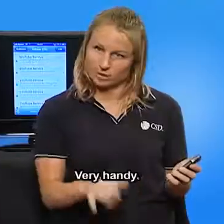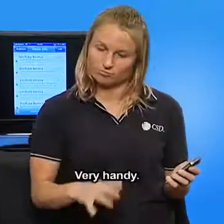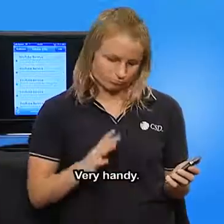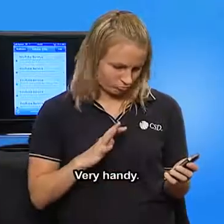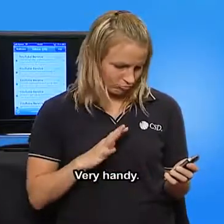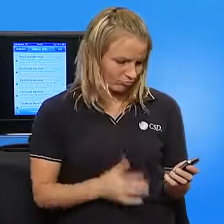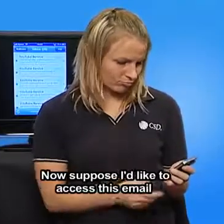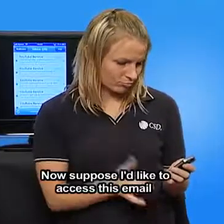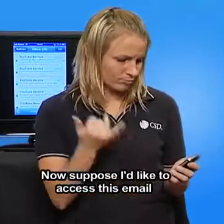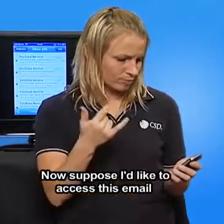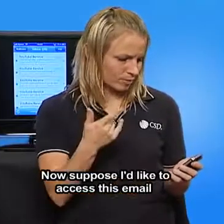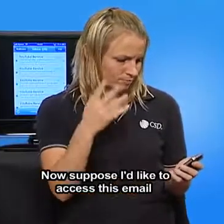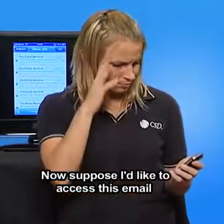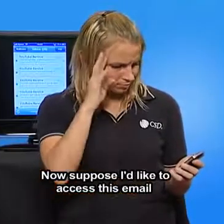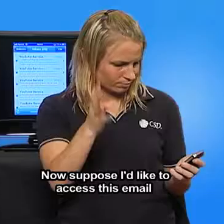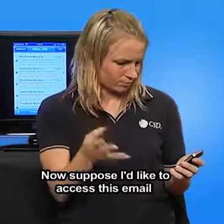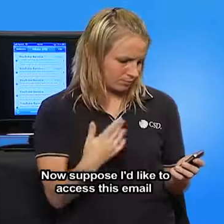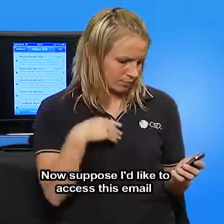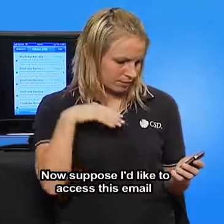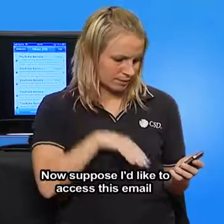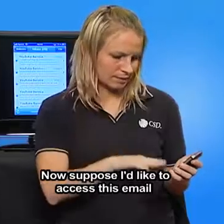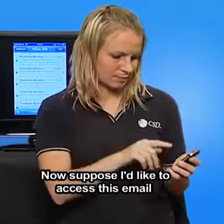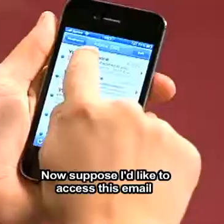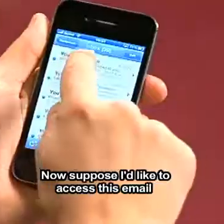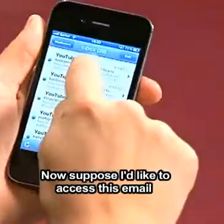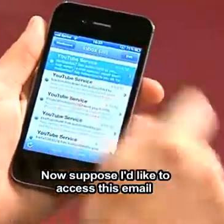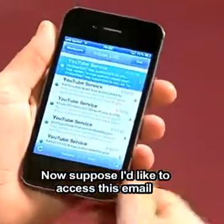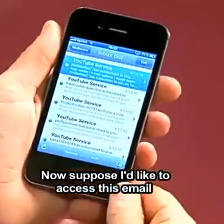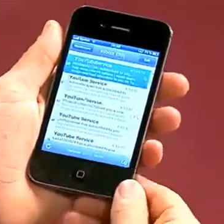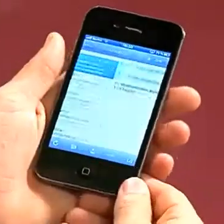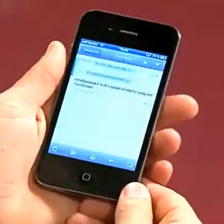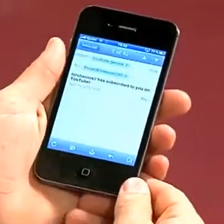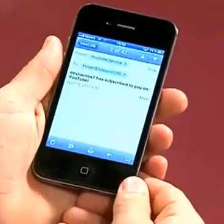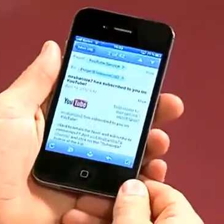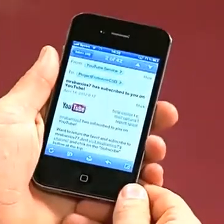Very handy. Now suppose I'd like to access this email,